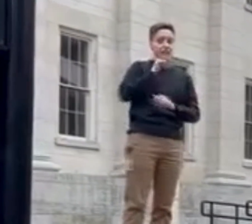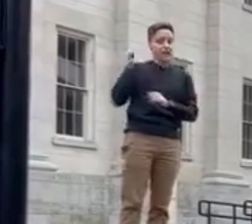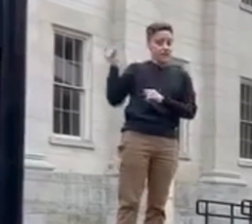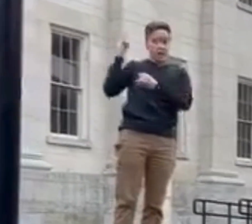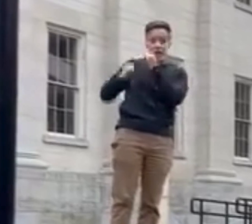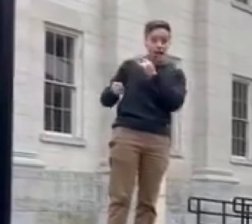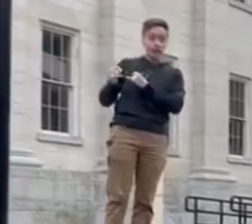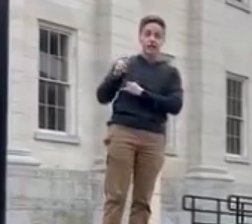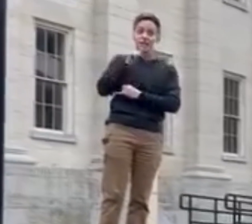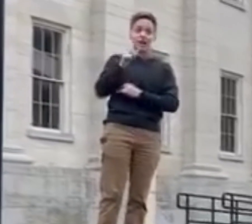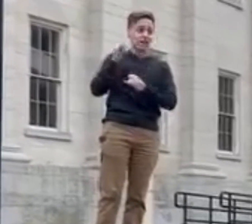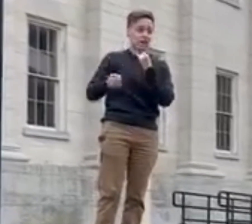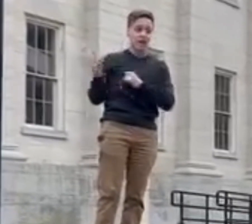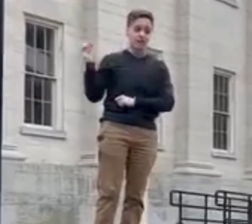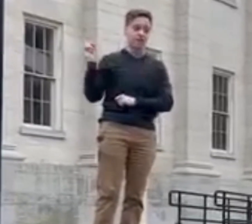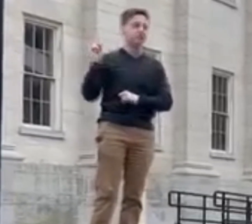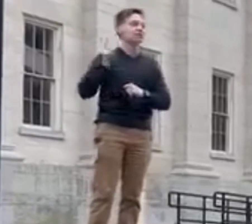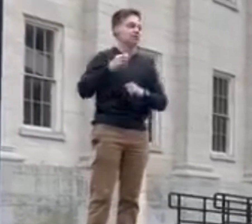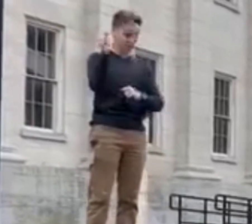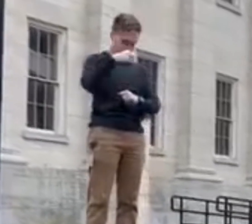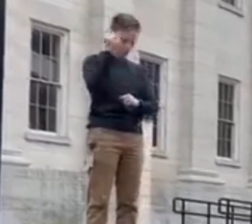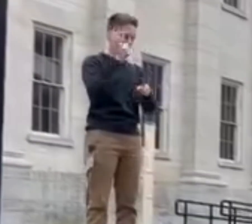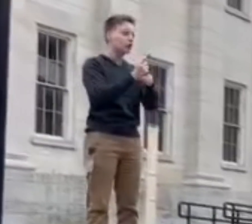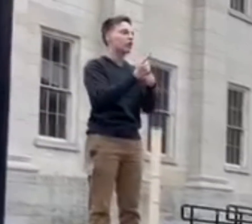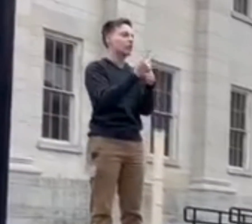But not the last, that's right.